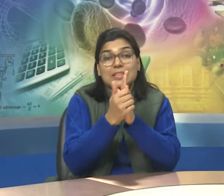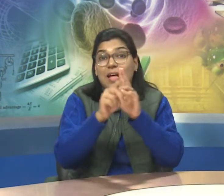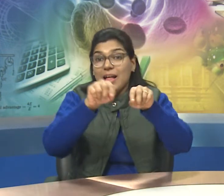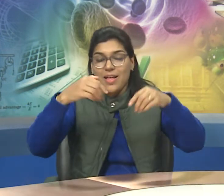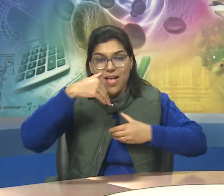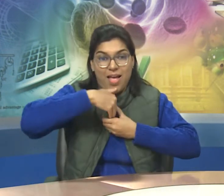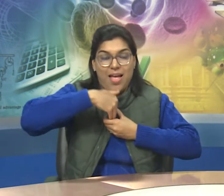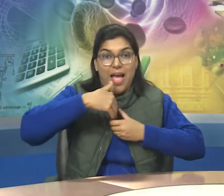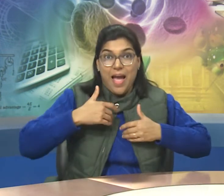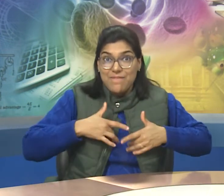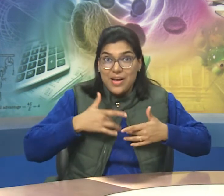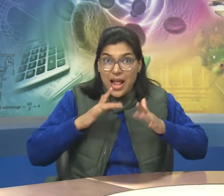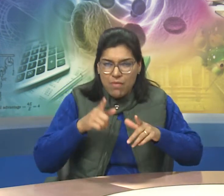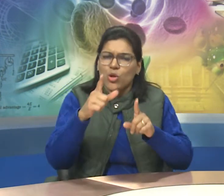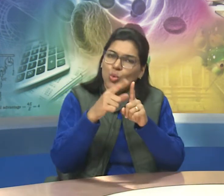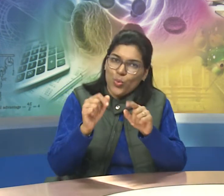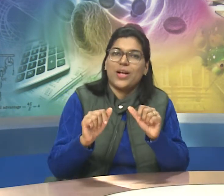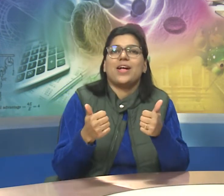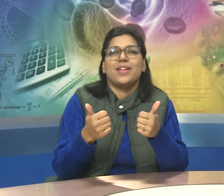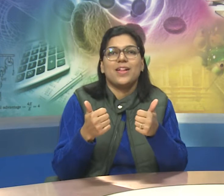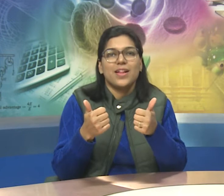shaping one's personality.